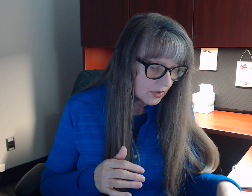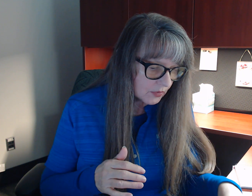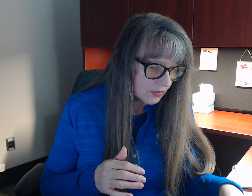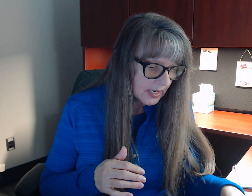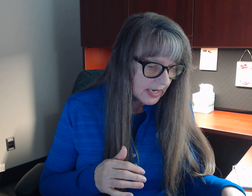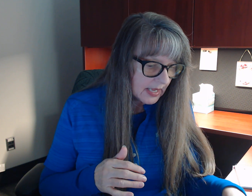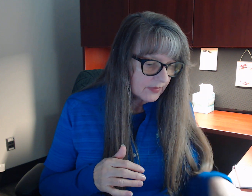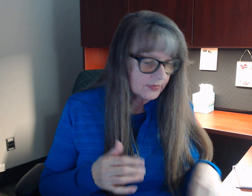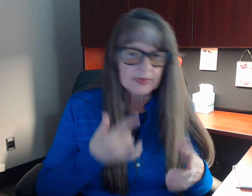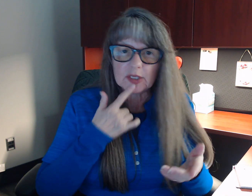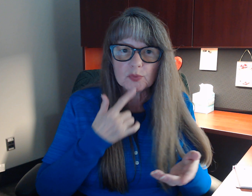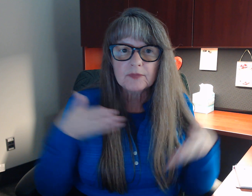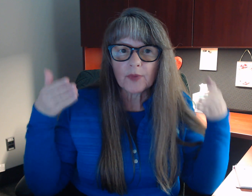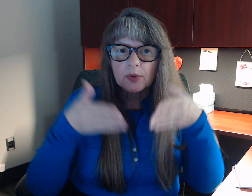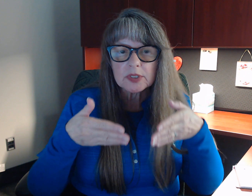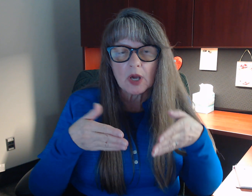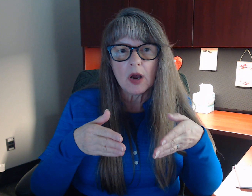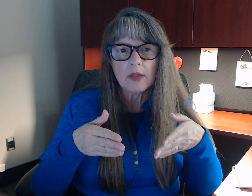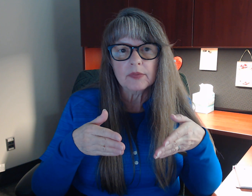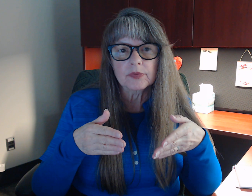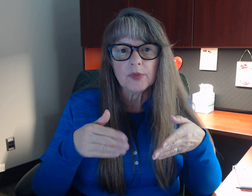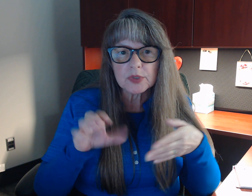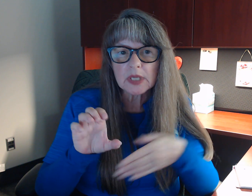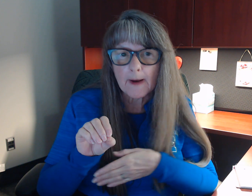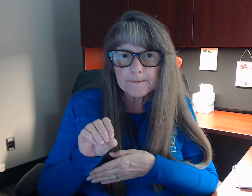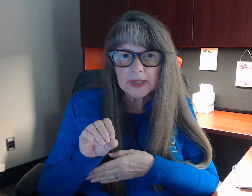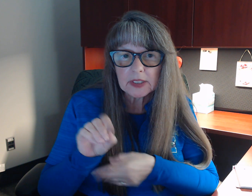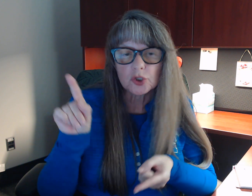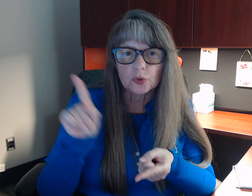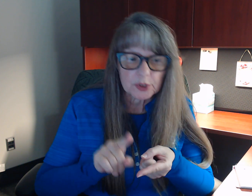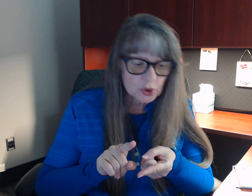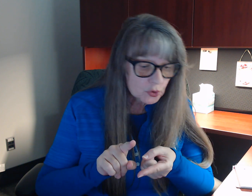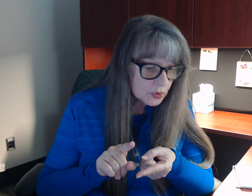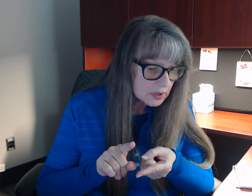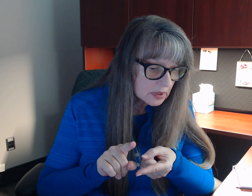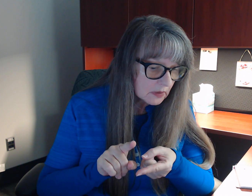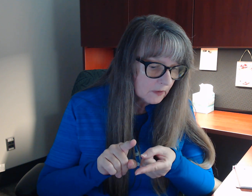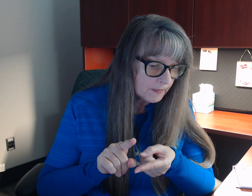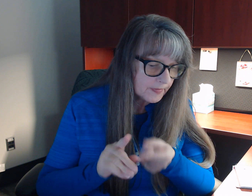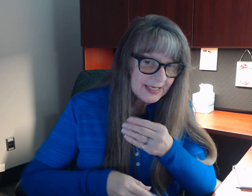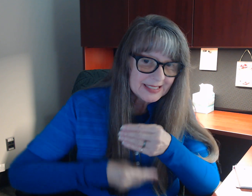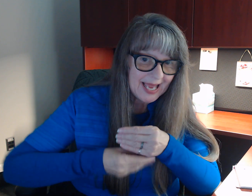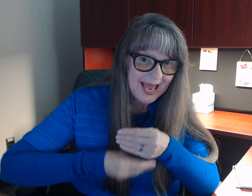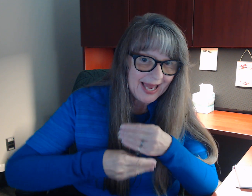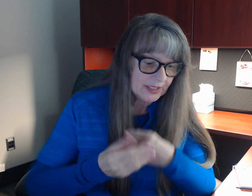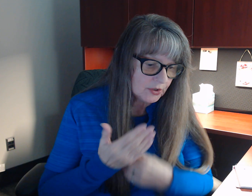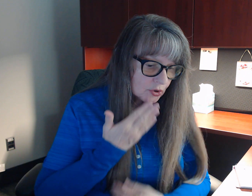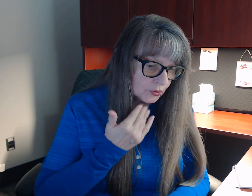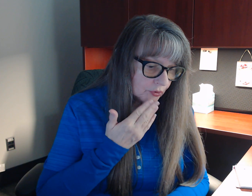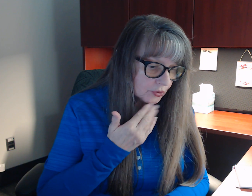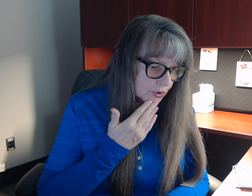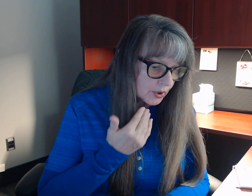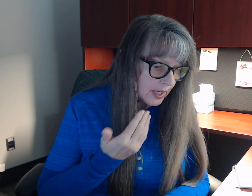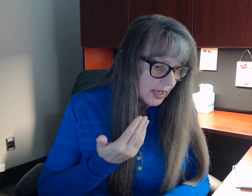So this would focus on those companies to reduce these added sugars and